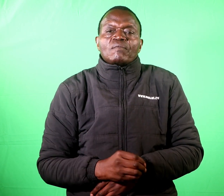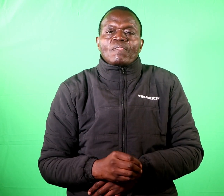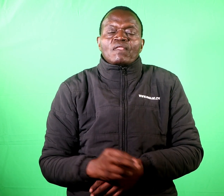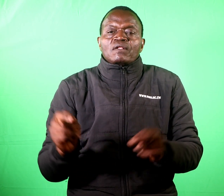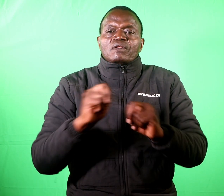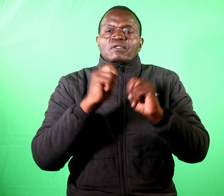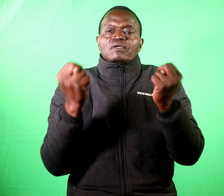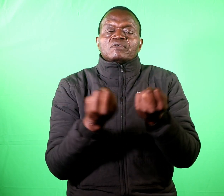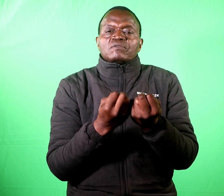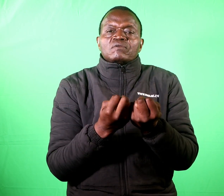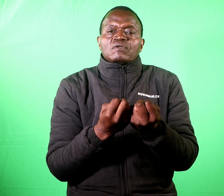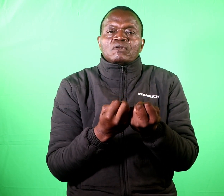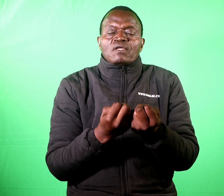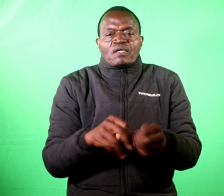National casual labor,